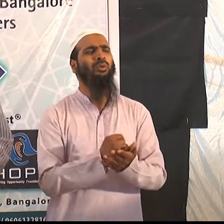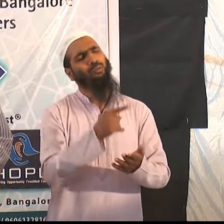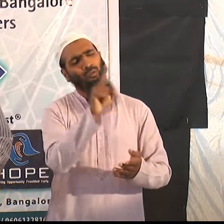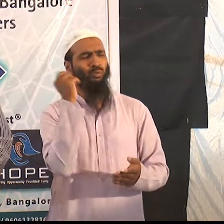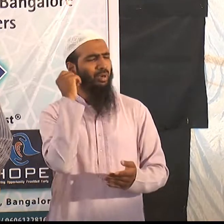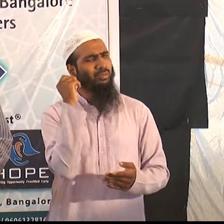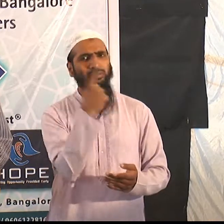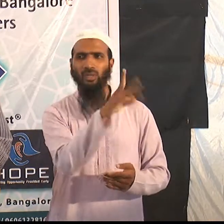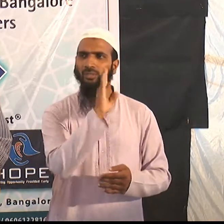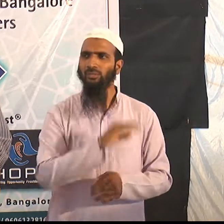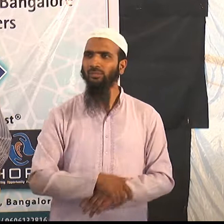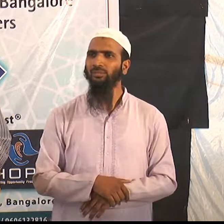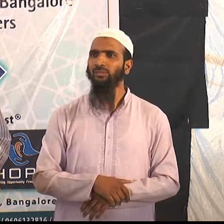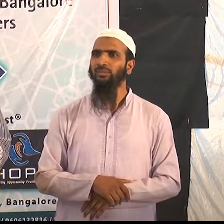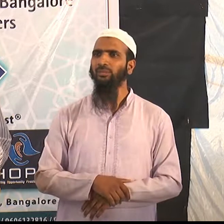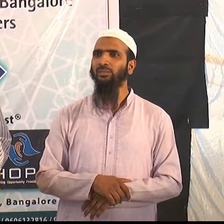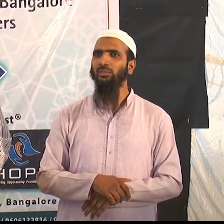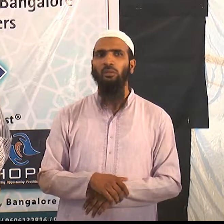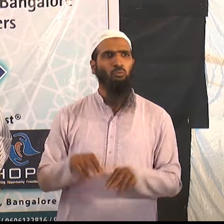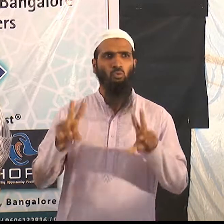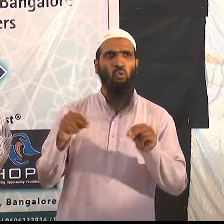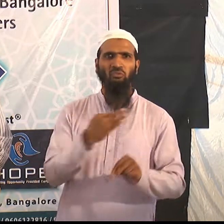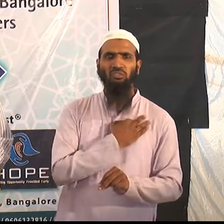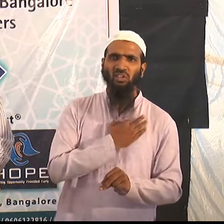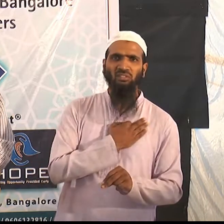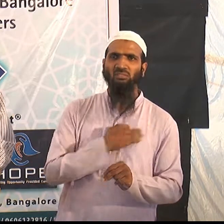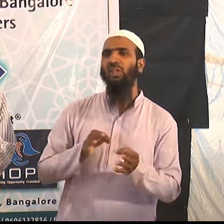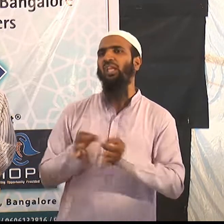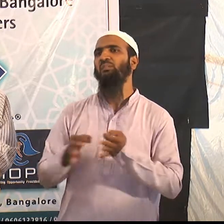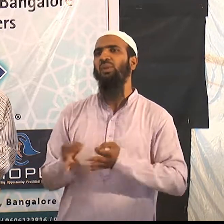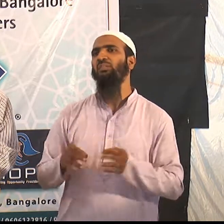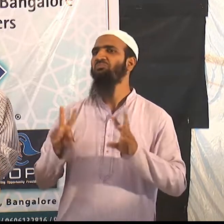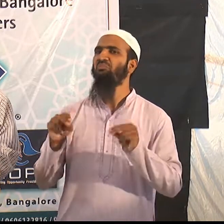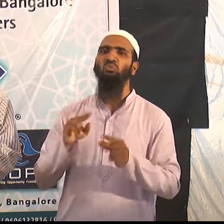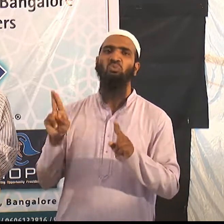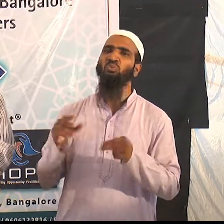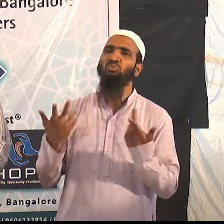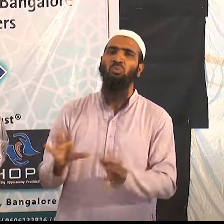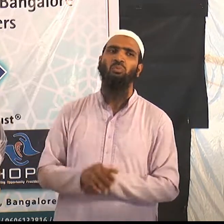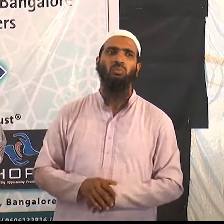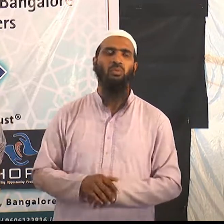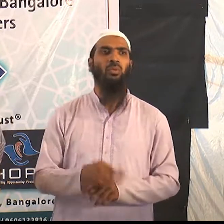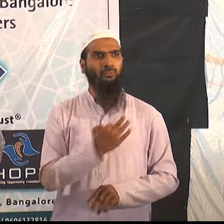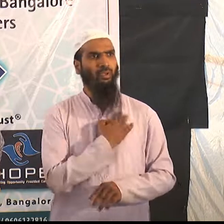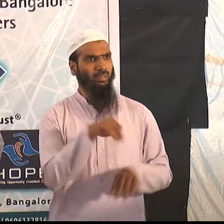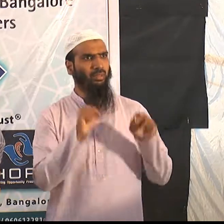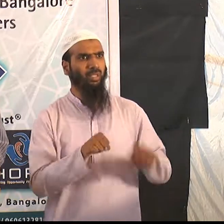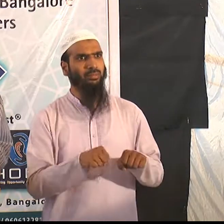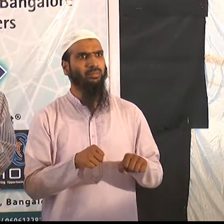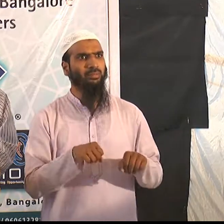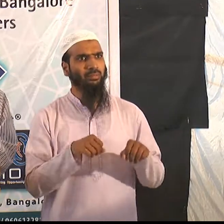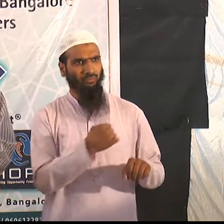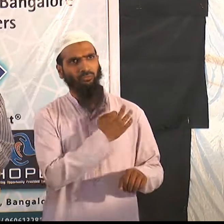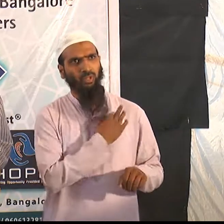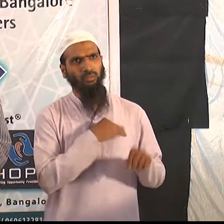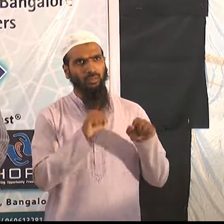So hope for faith. Faith. Hope for charity. I'm not just talking